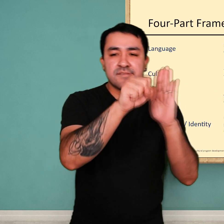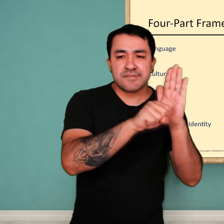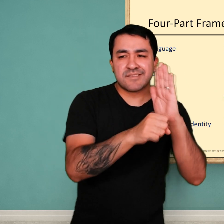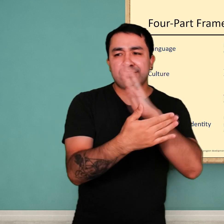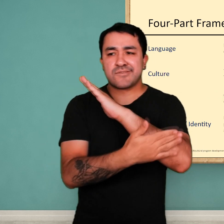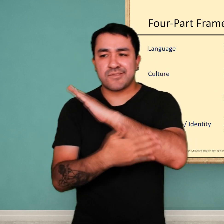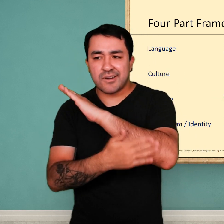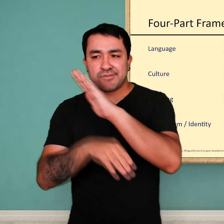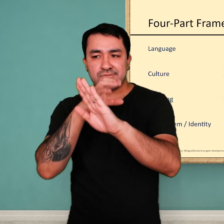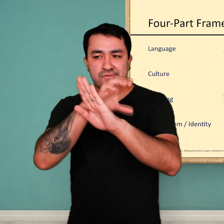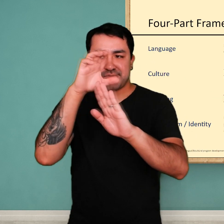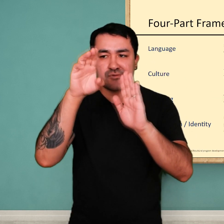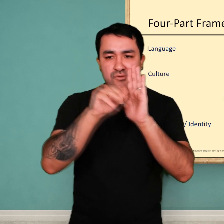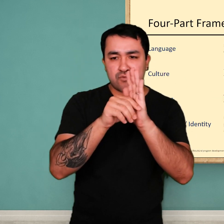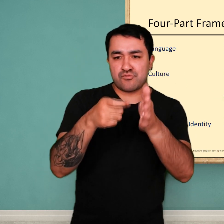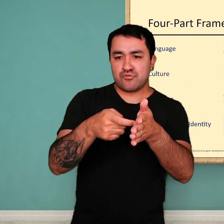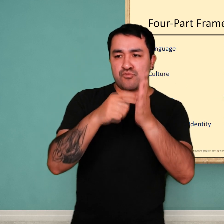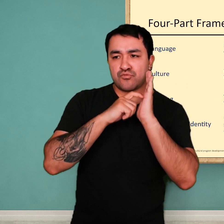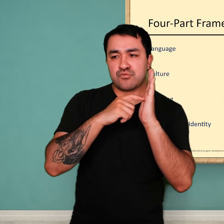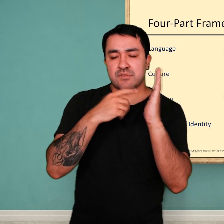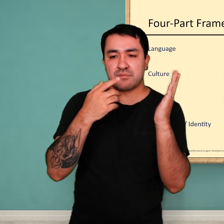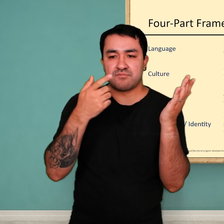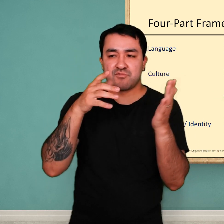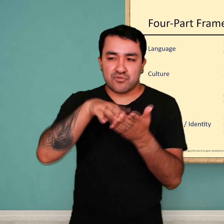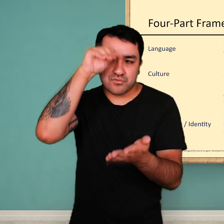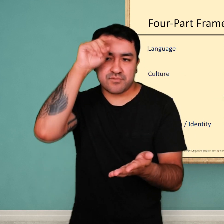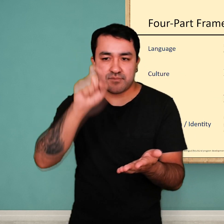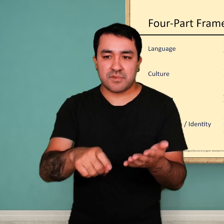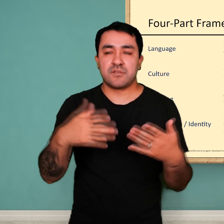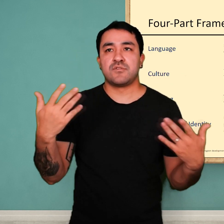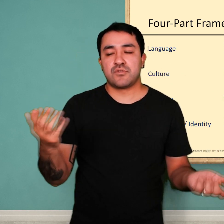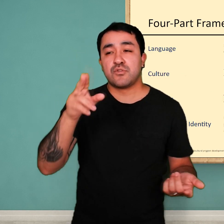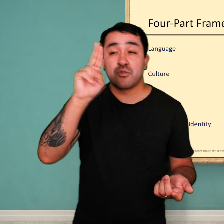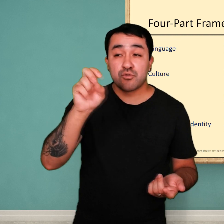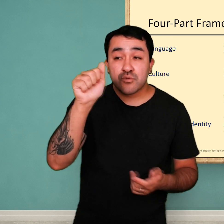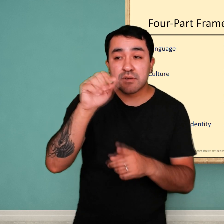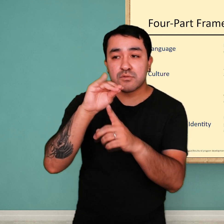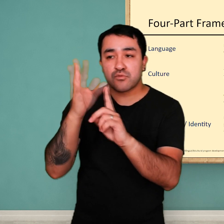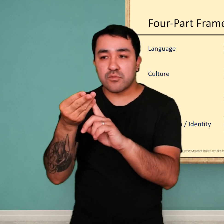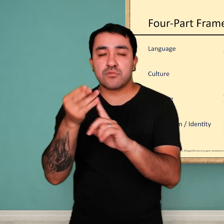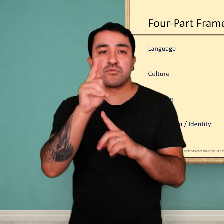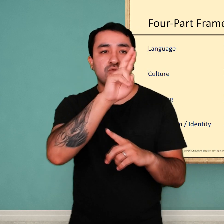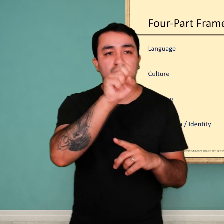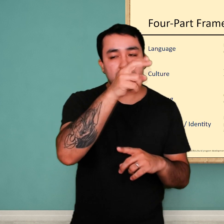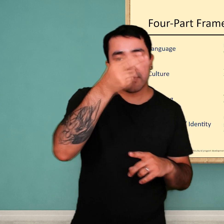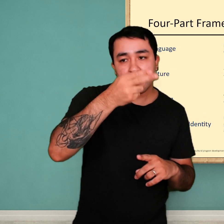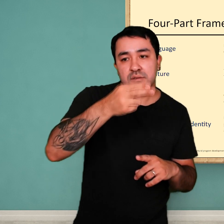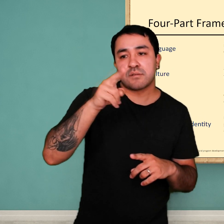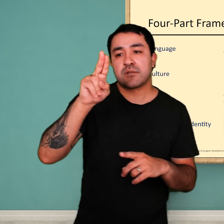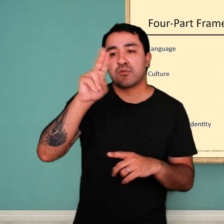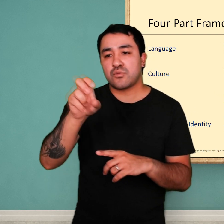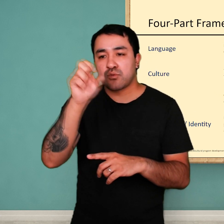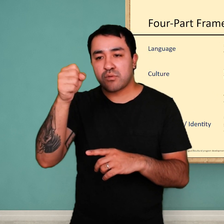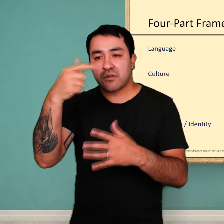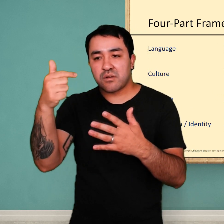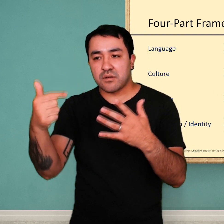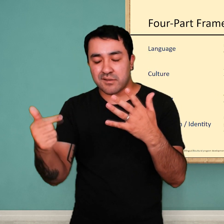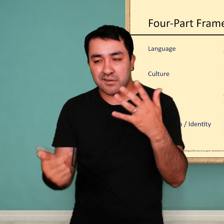ASL, deaf students need to know about deaf culture. Learning about deaf culture includes learning about deaf history,